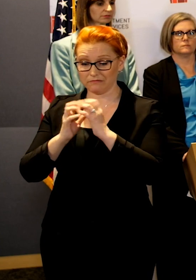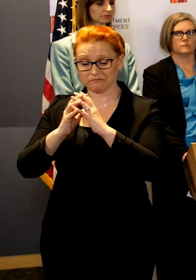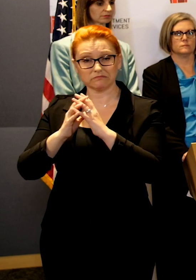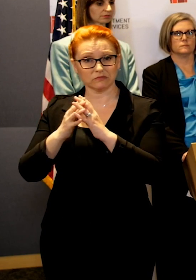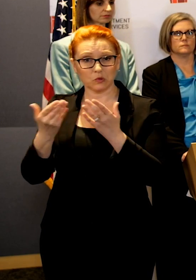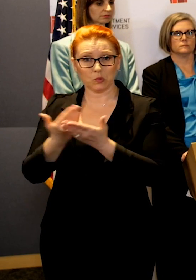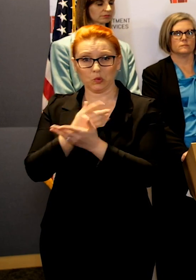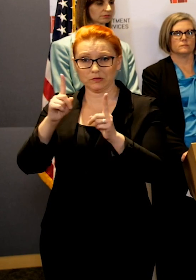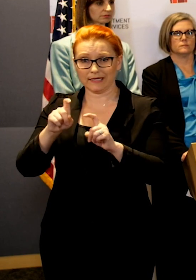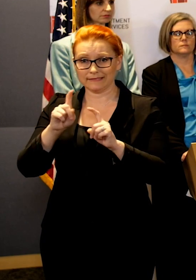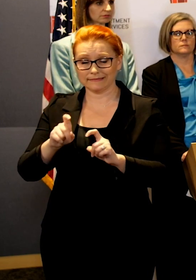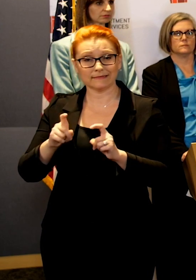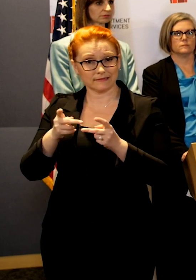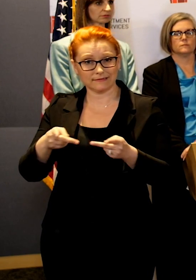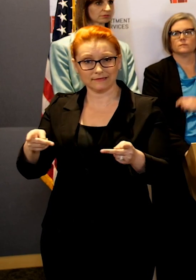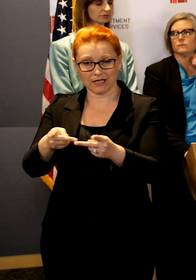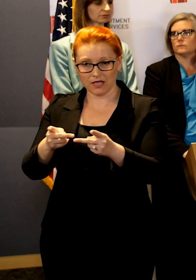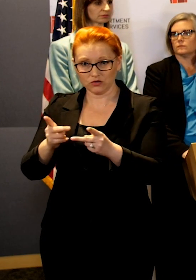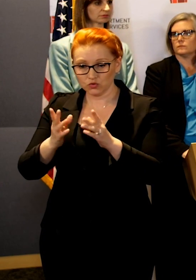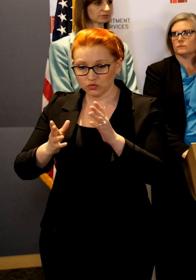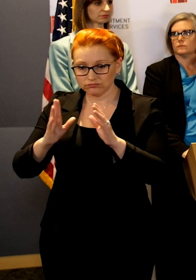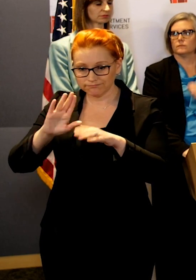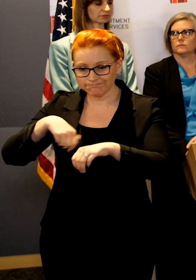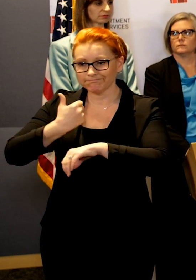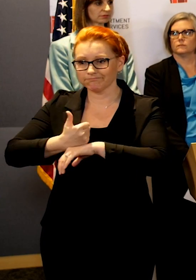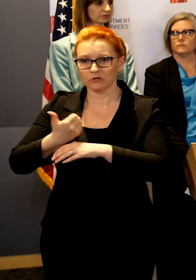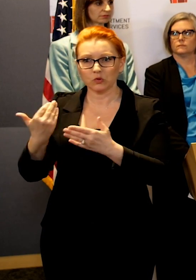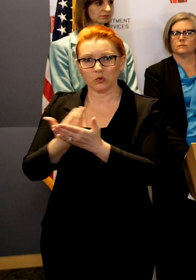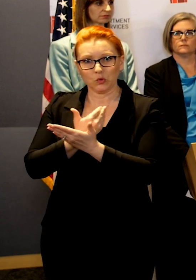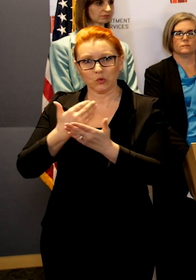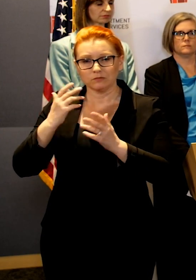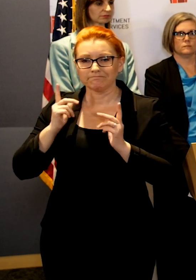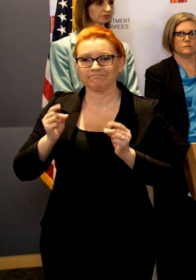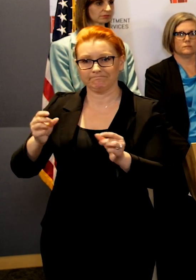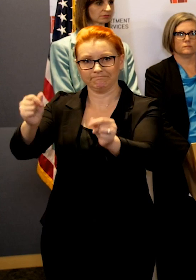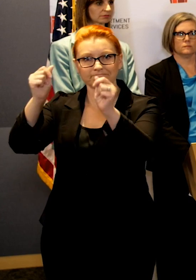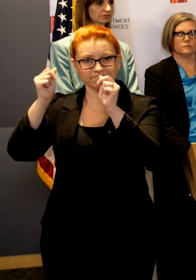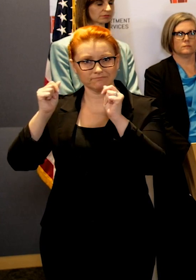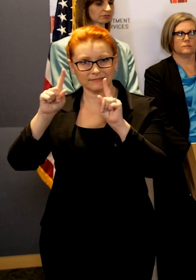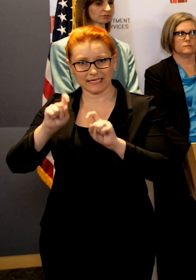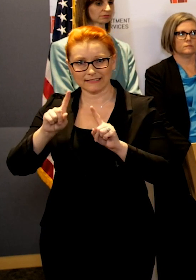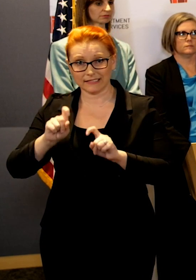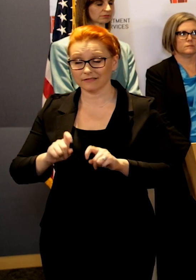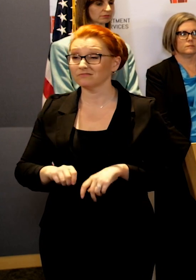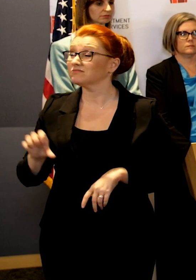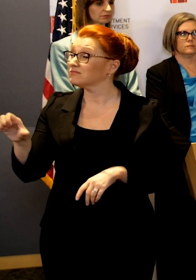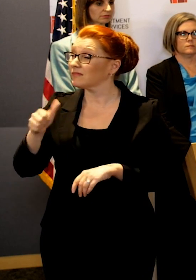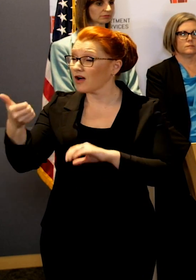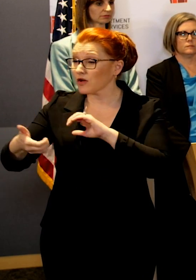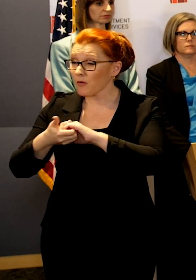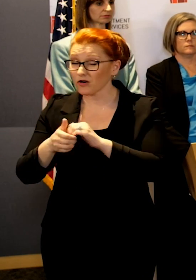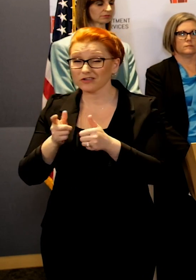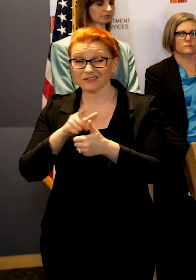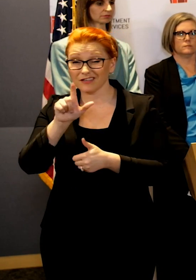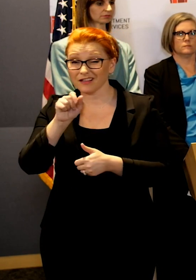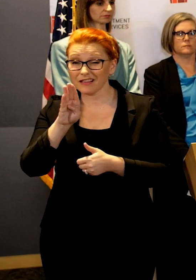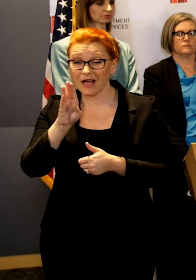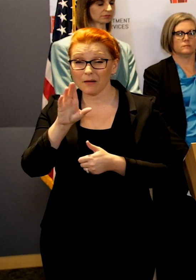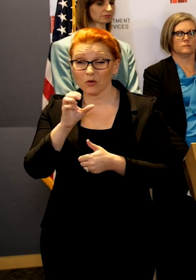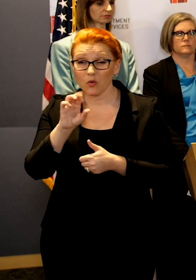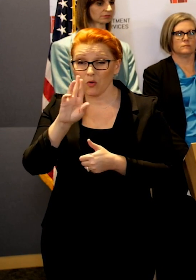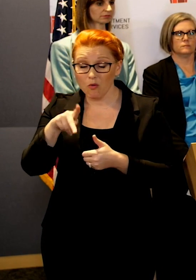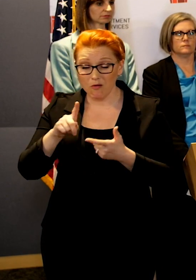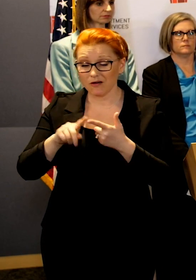and availability of testing, with more on the way. More partners like LabCorp, TGen, and